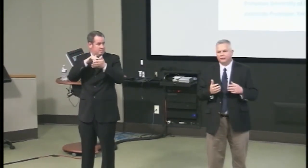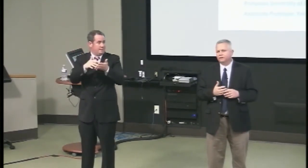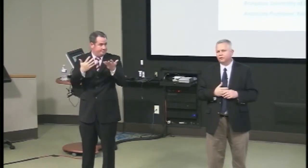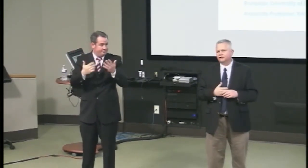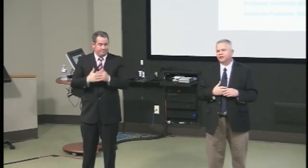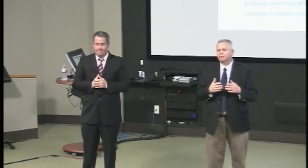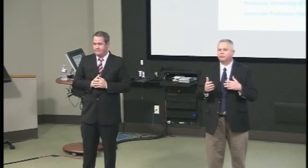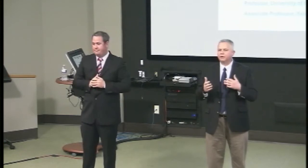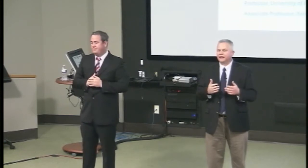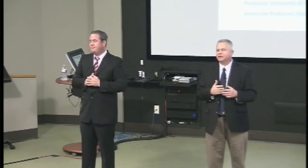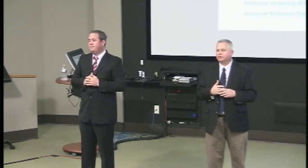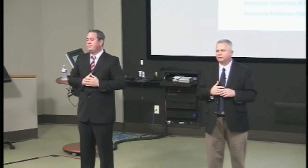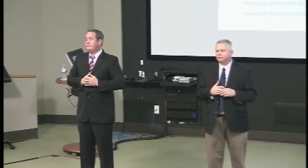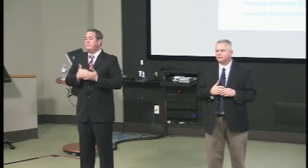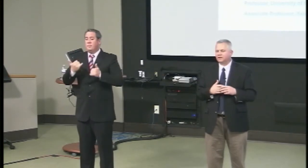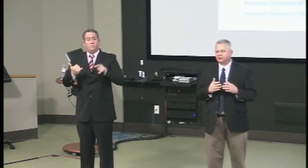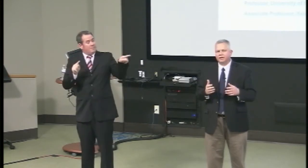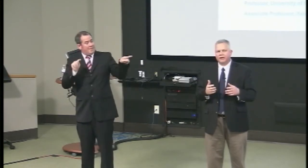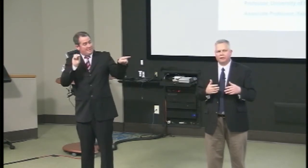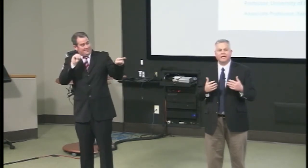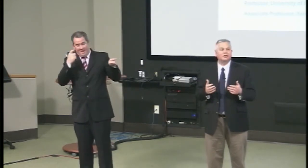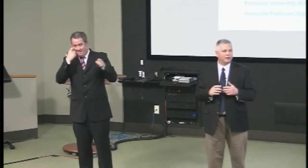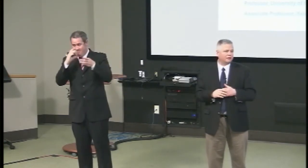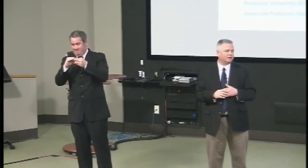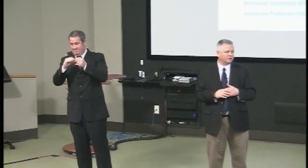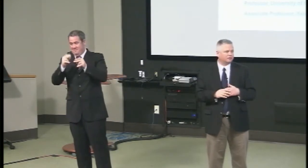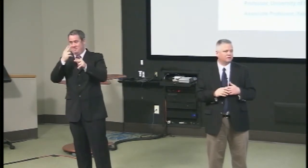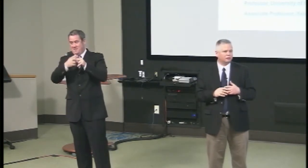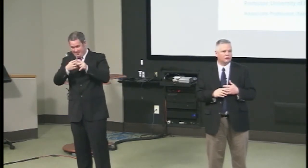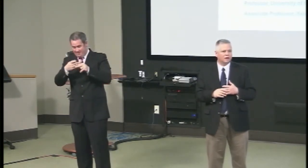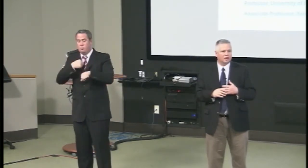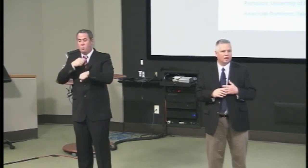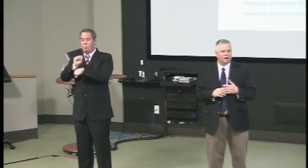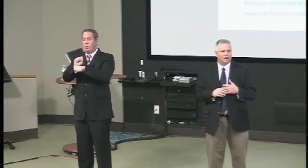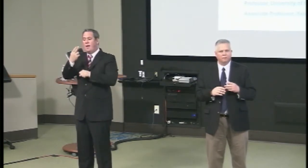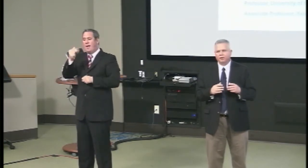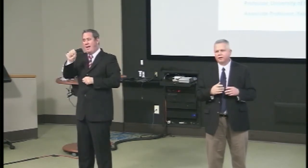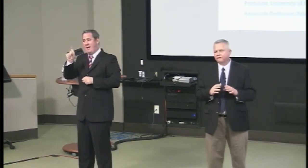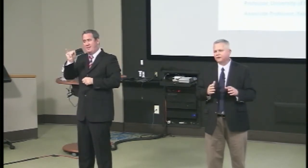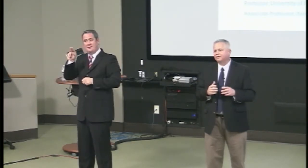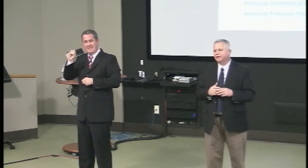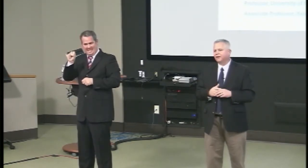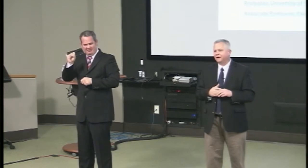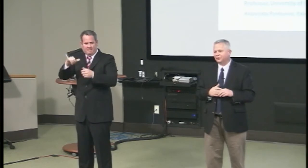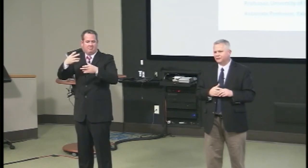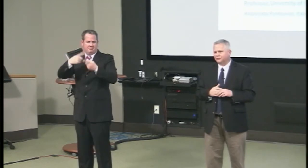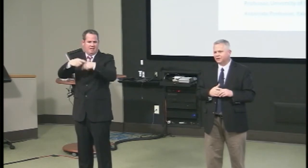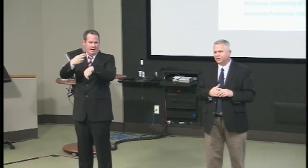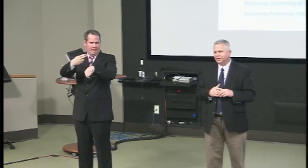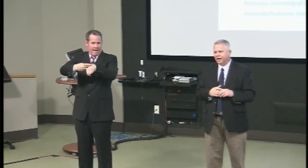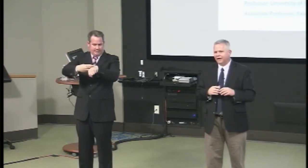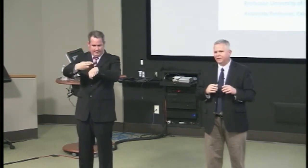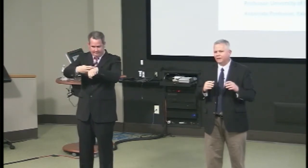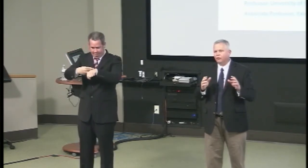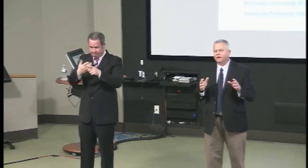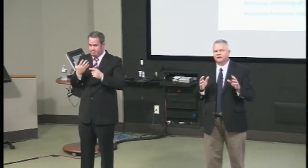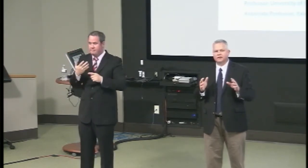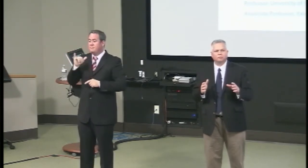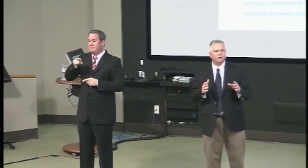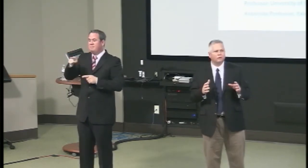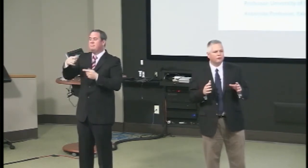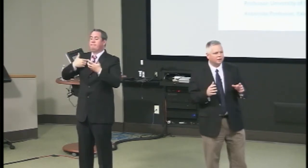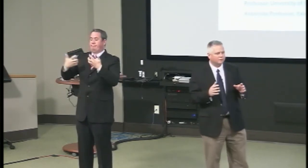Yale University, but we're an interdisciplinary independent institute. We've been around for 75 years and